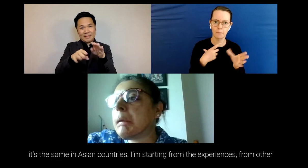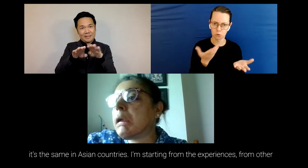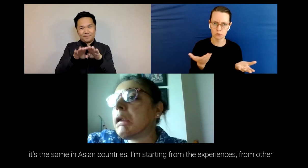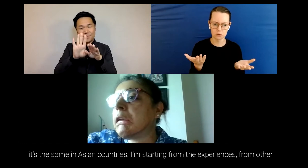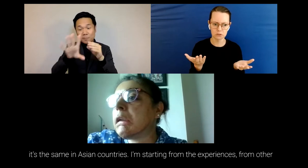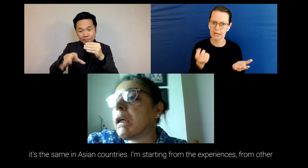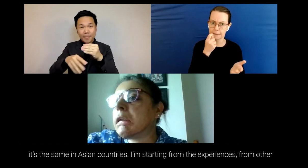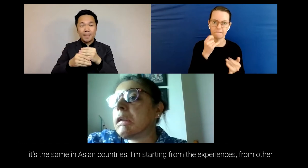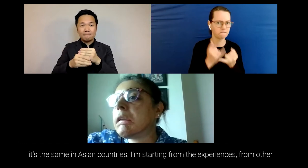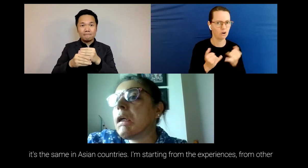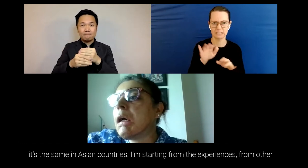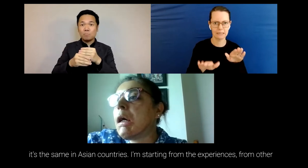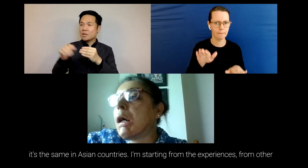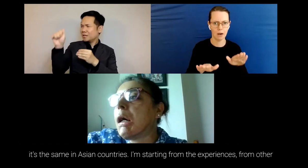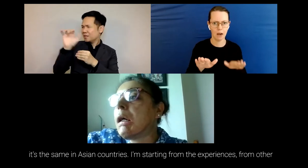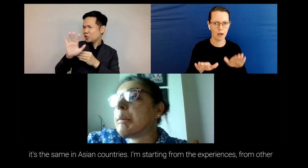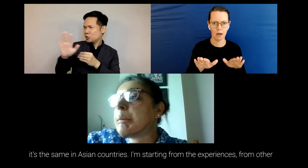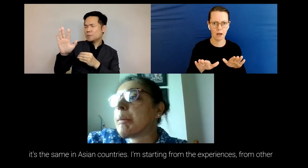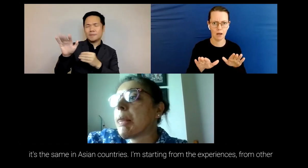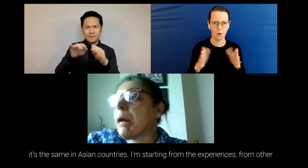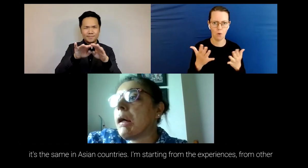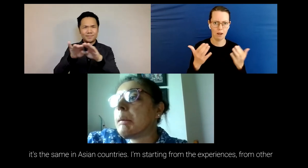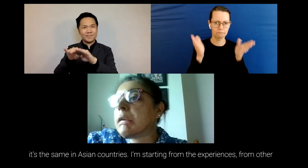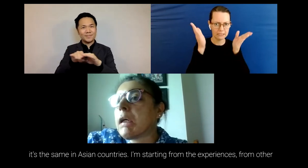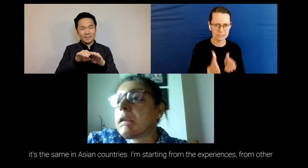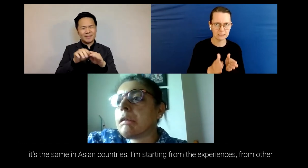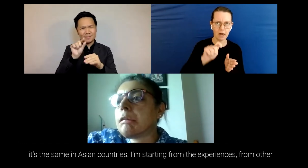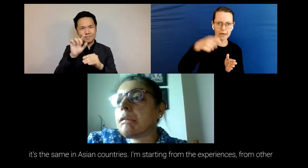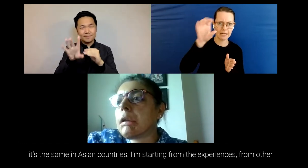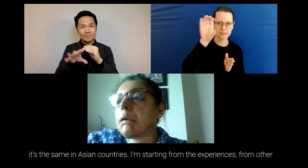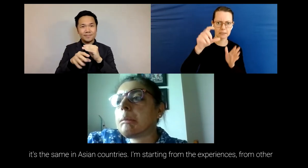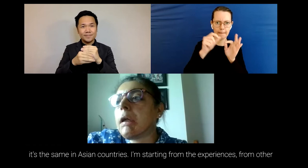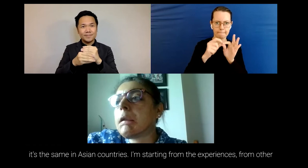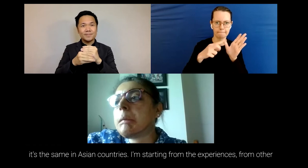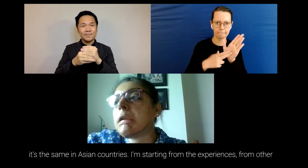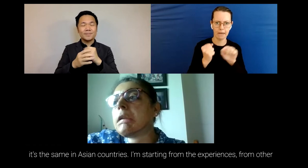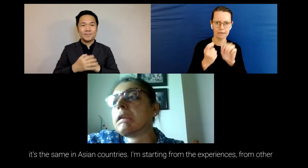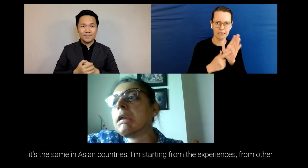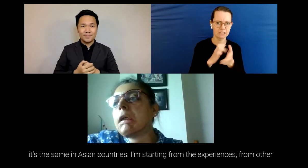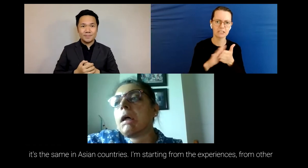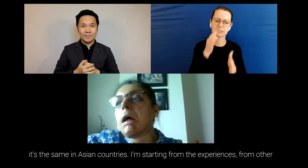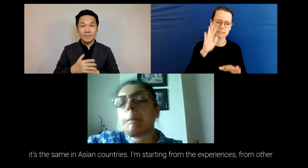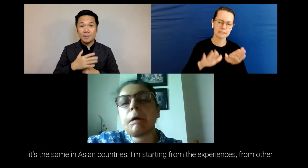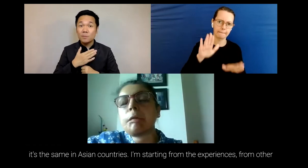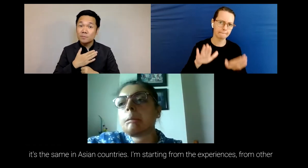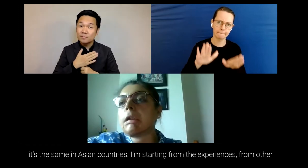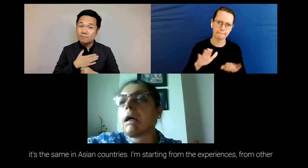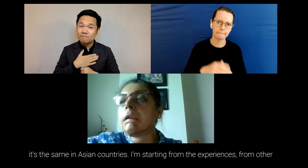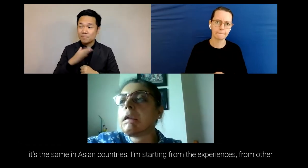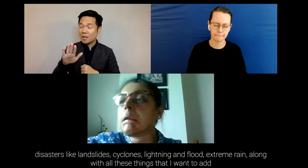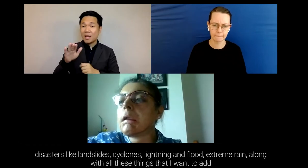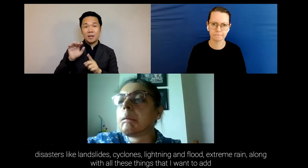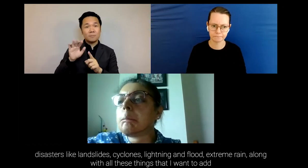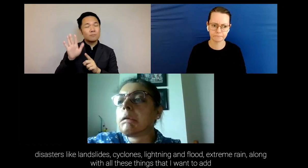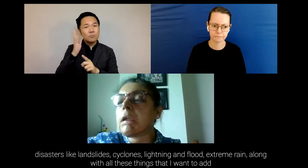almost similar in Asian countries. I am starting from the experiences. Apart from the